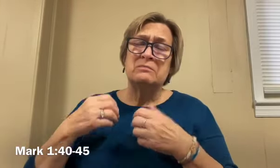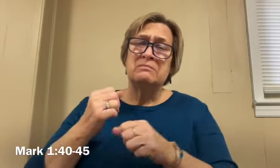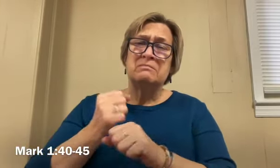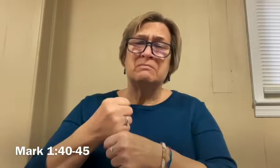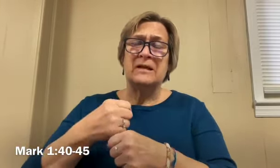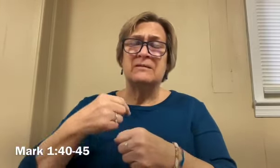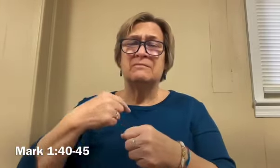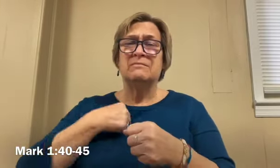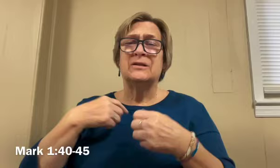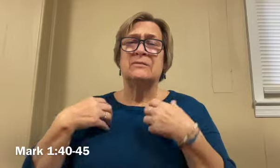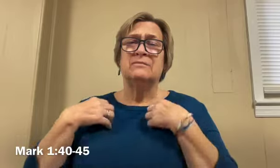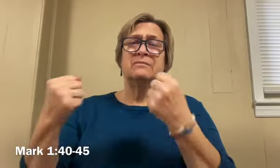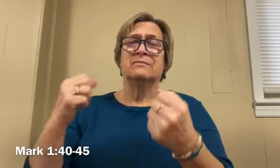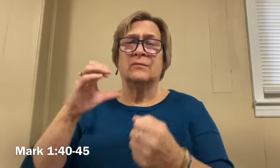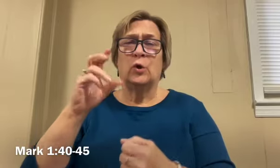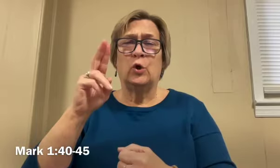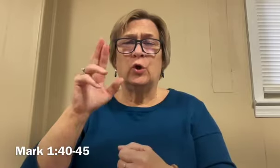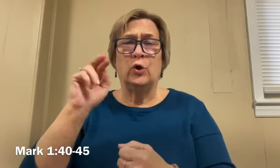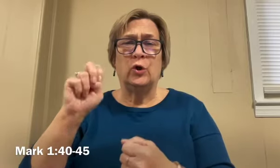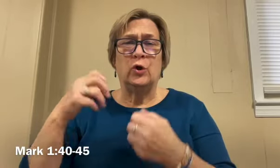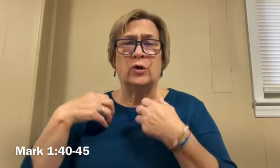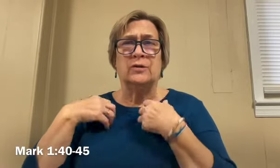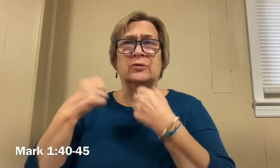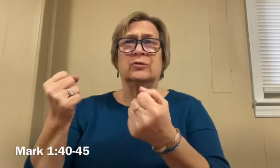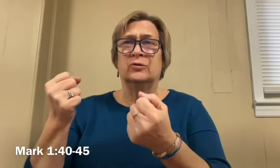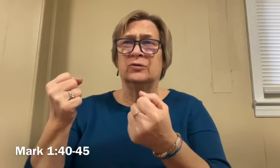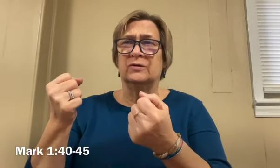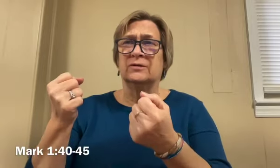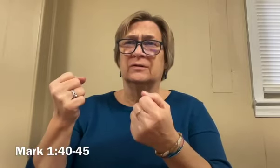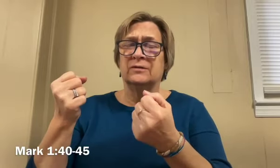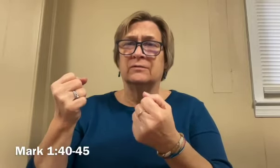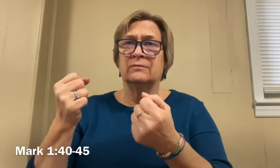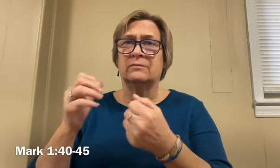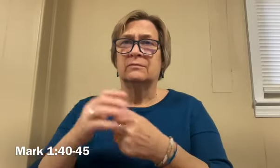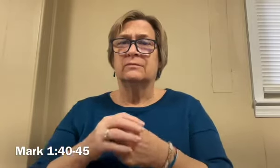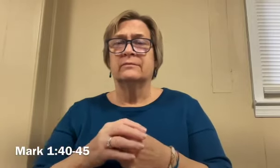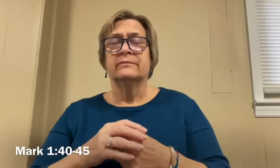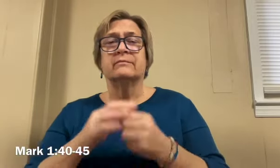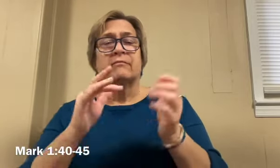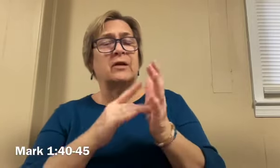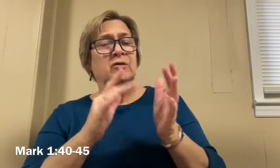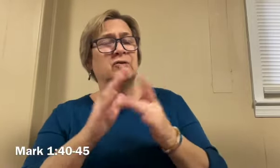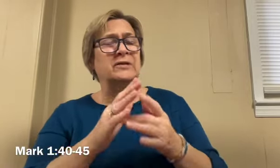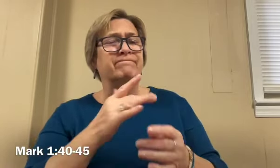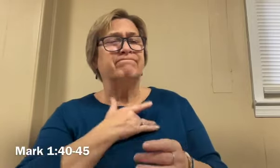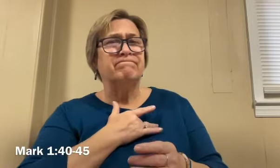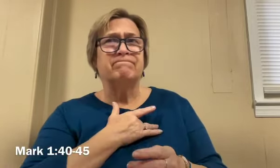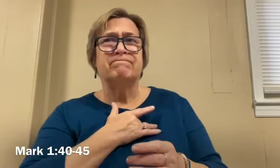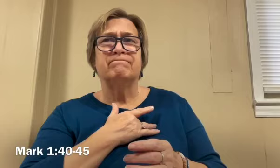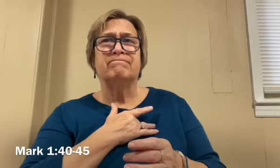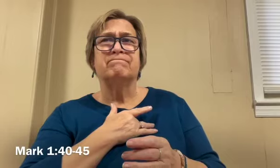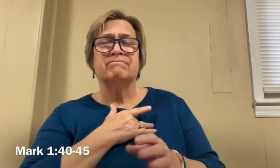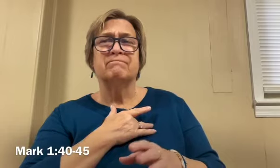"If you wish, you can make me clean." Moved with pity, he stretched out his hand and touched